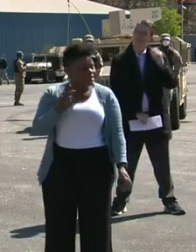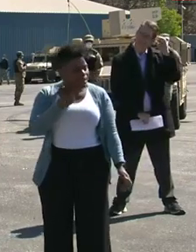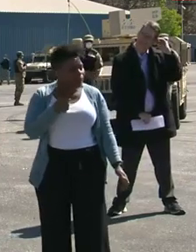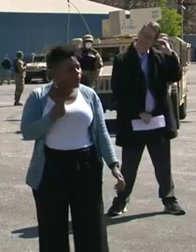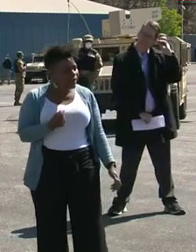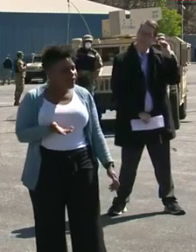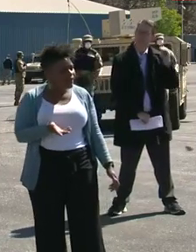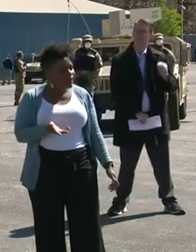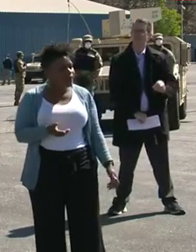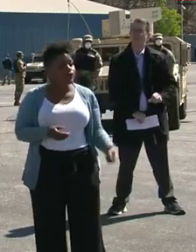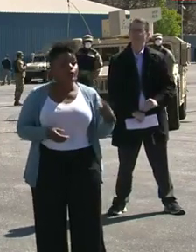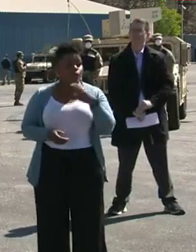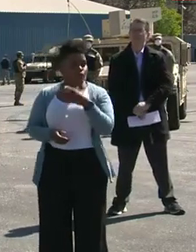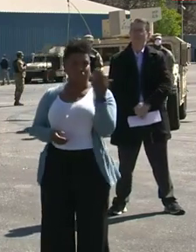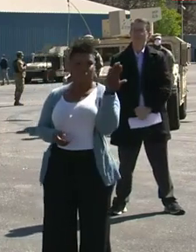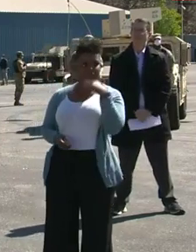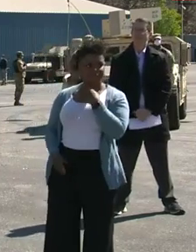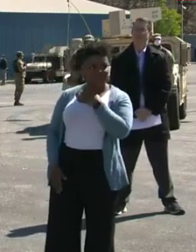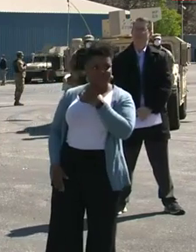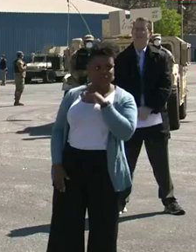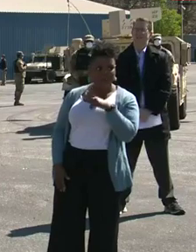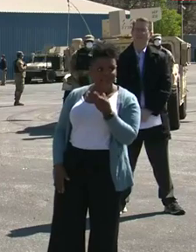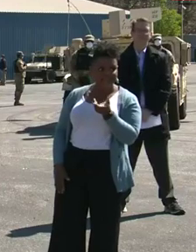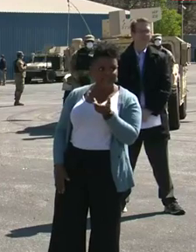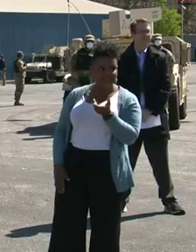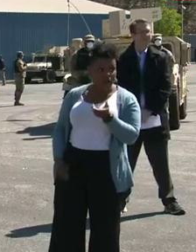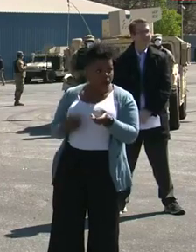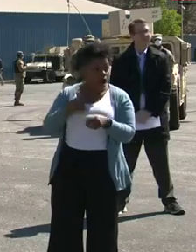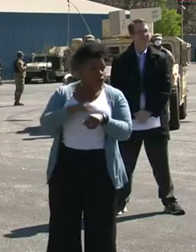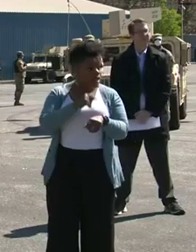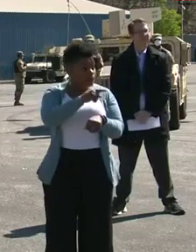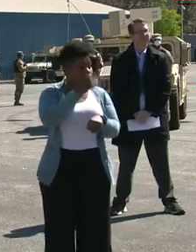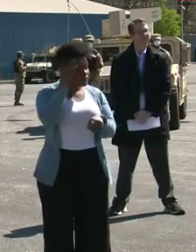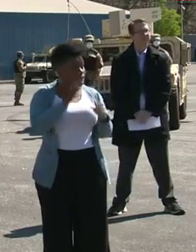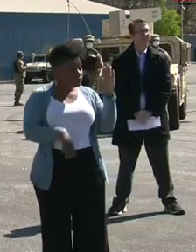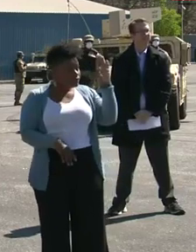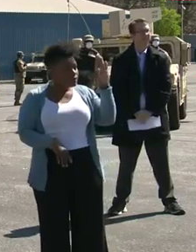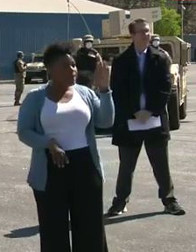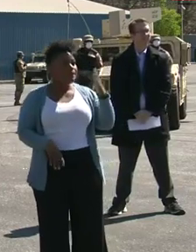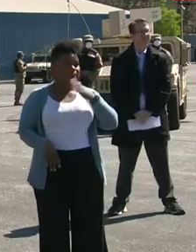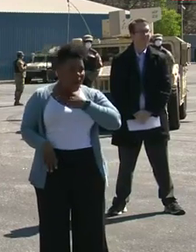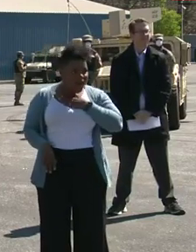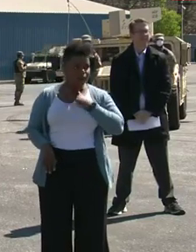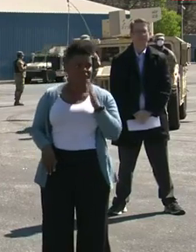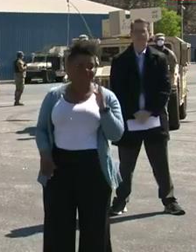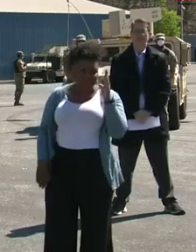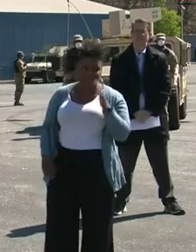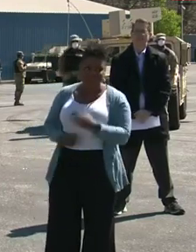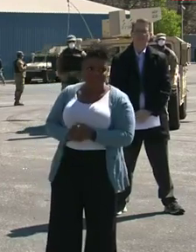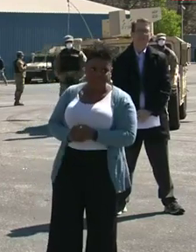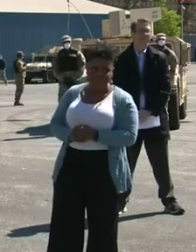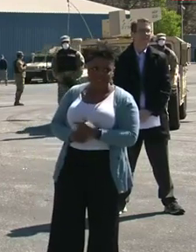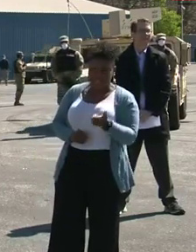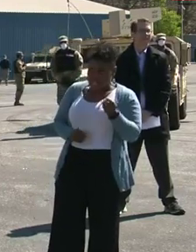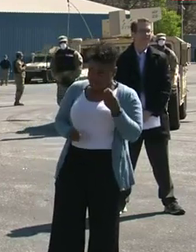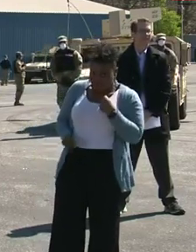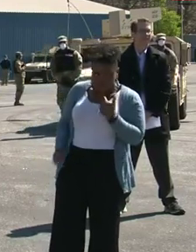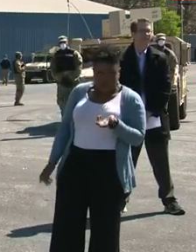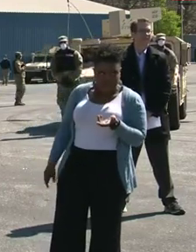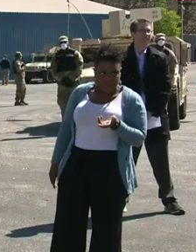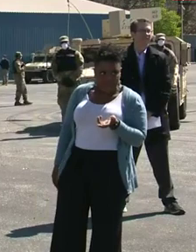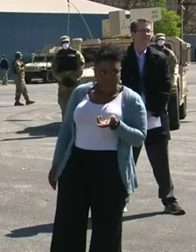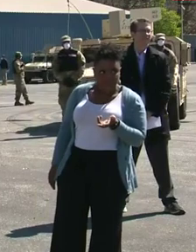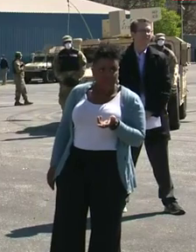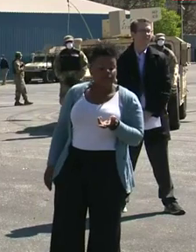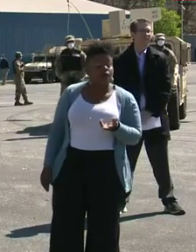me twice. I just called on Darren. He had his hand up. Well, I had mine up. He said I can speak. Can I? I noticed that Darren, that was your question.